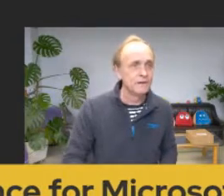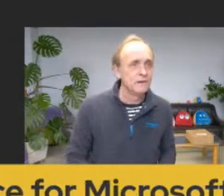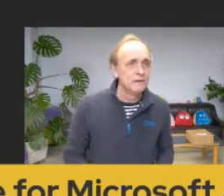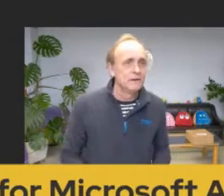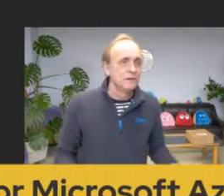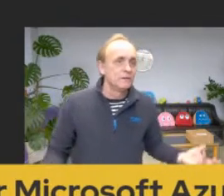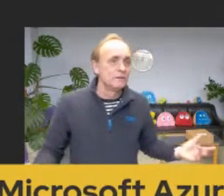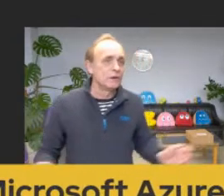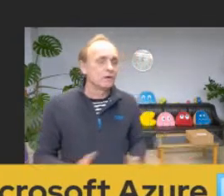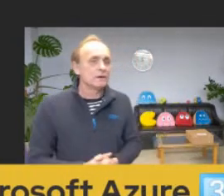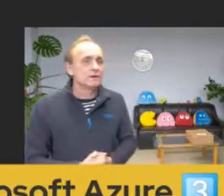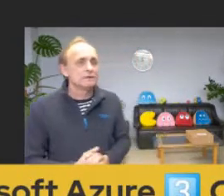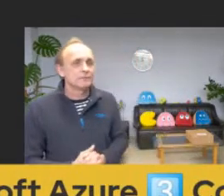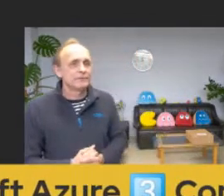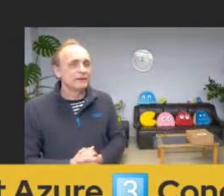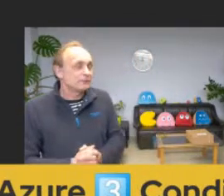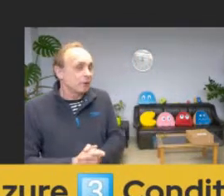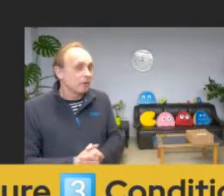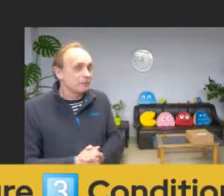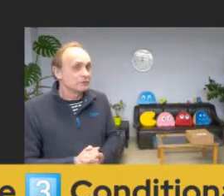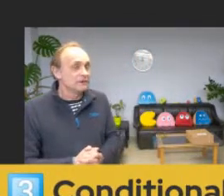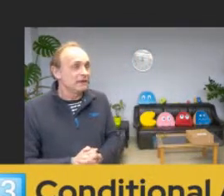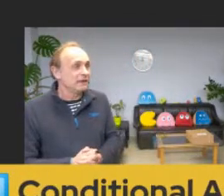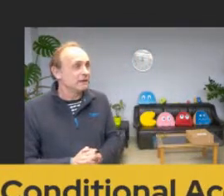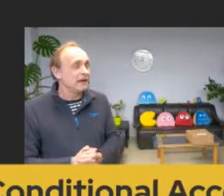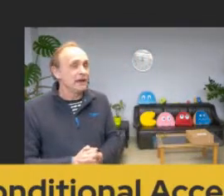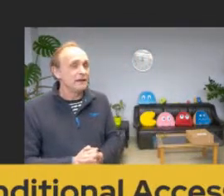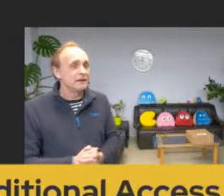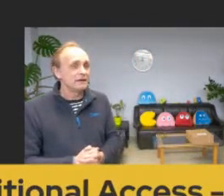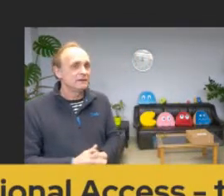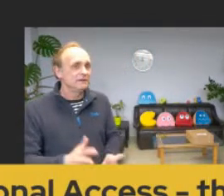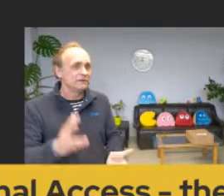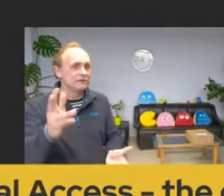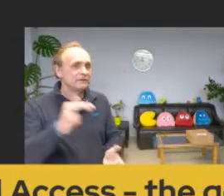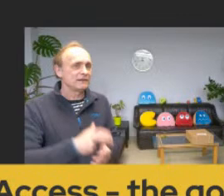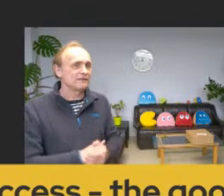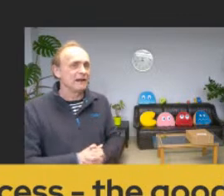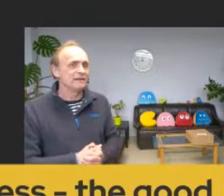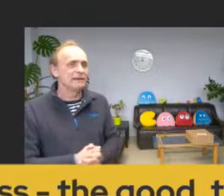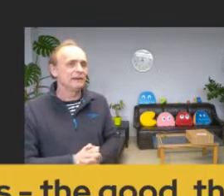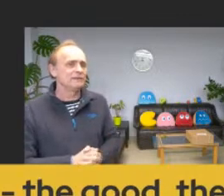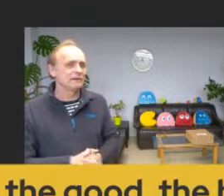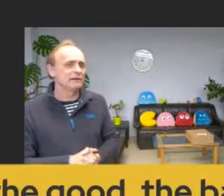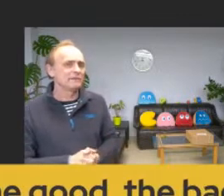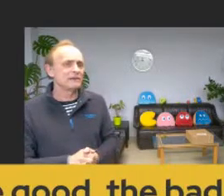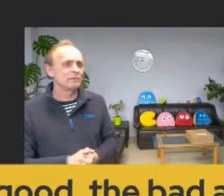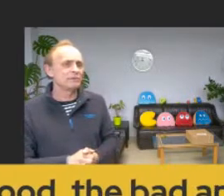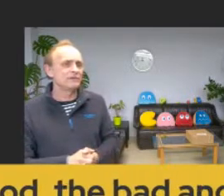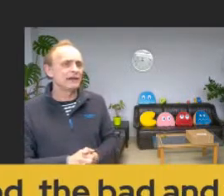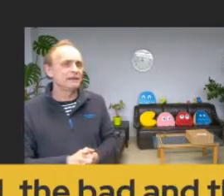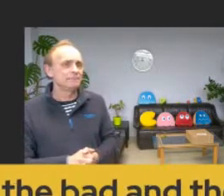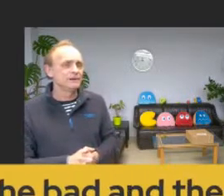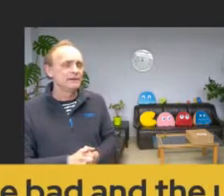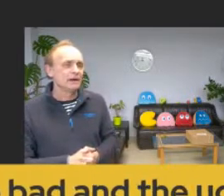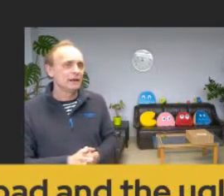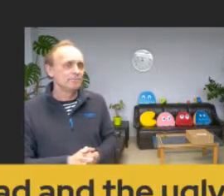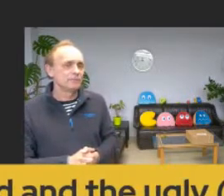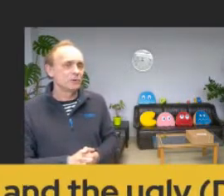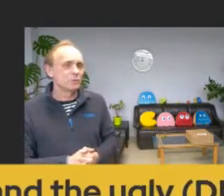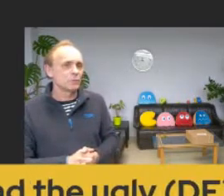sentence. So that's all for today, and these are this slide, a little summary